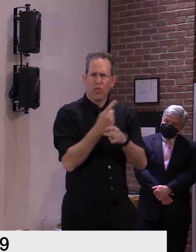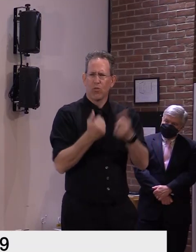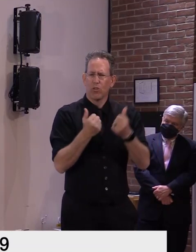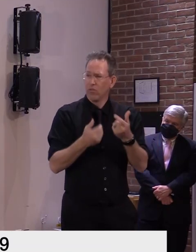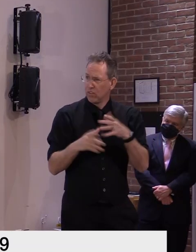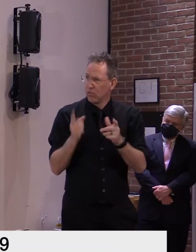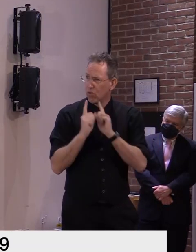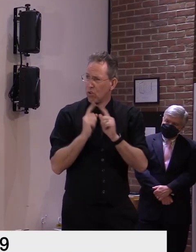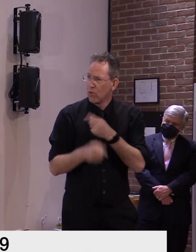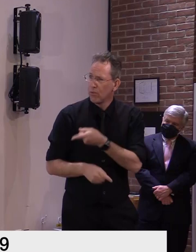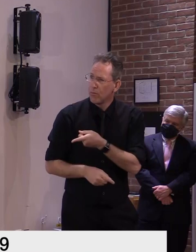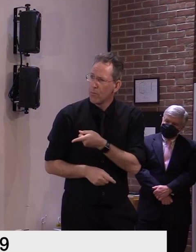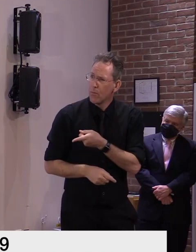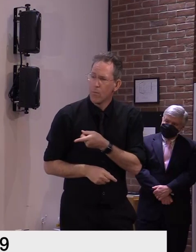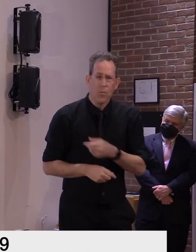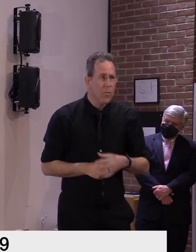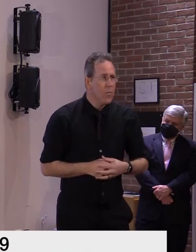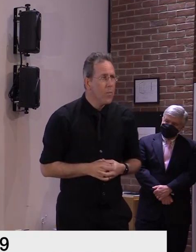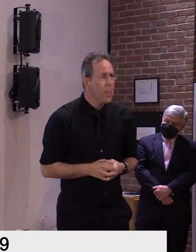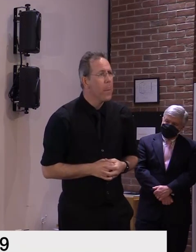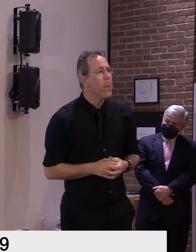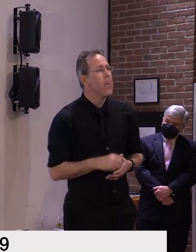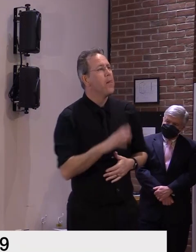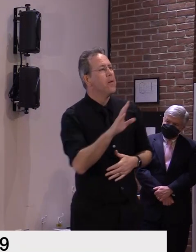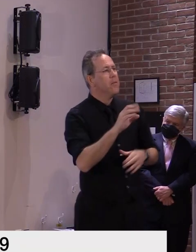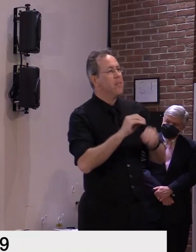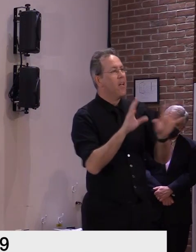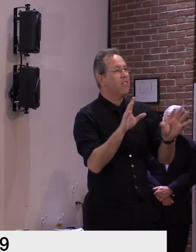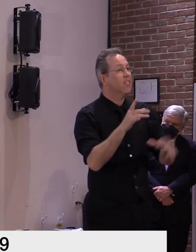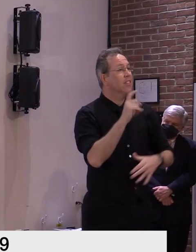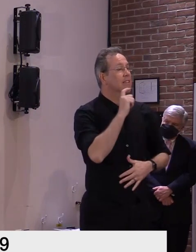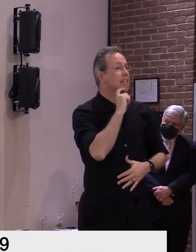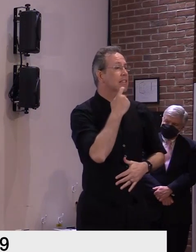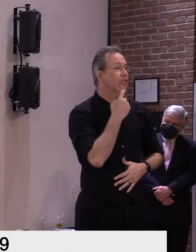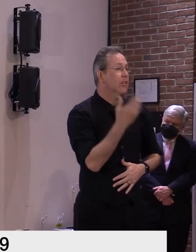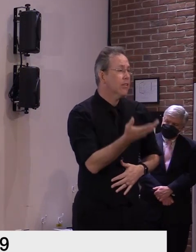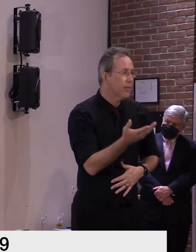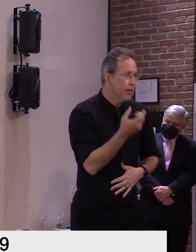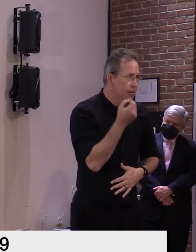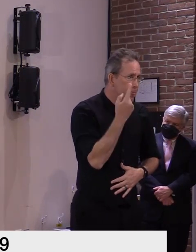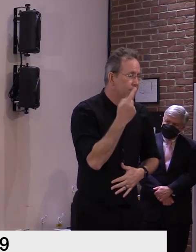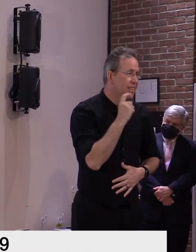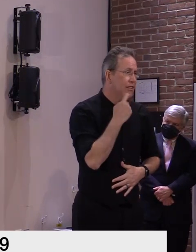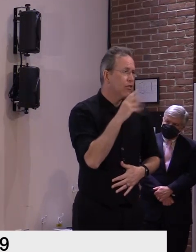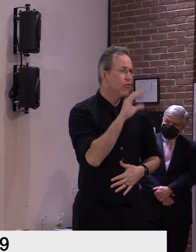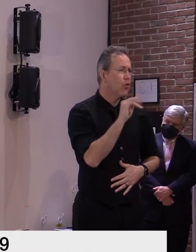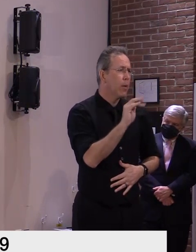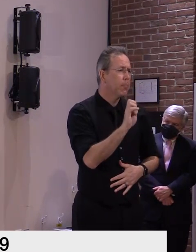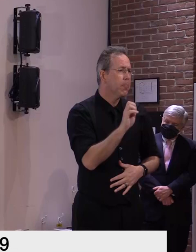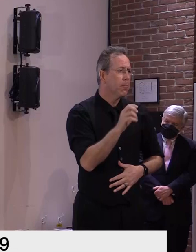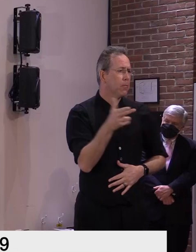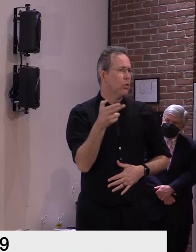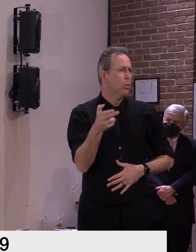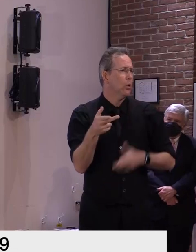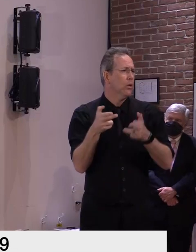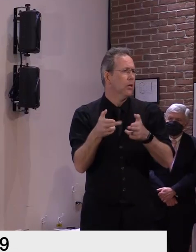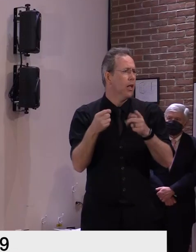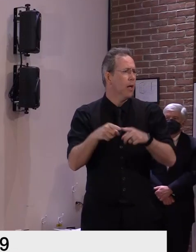and thankfully no one was hurt. And but that could have taken a different